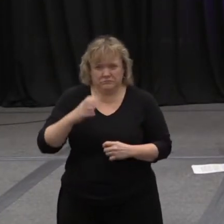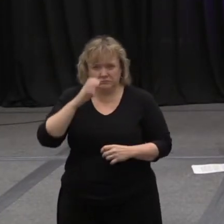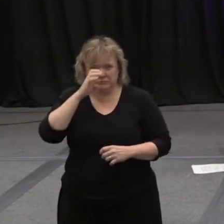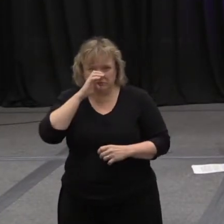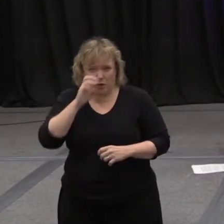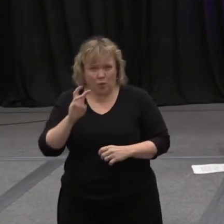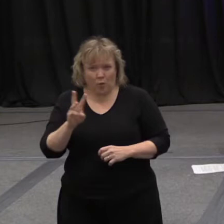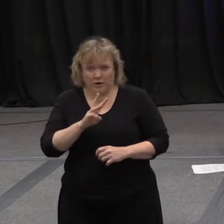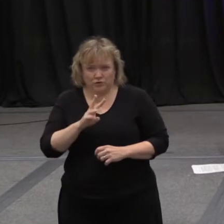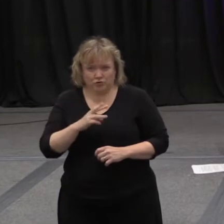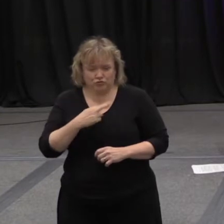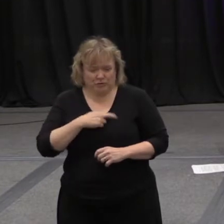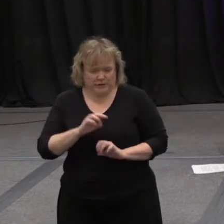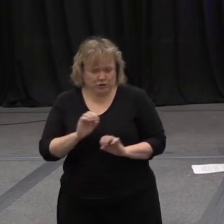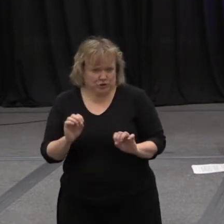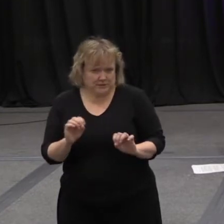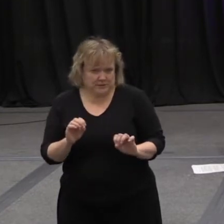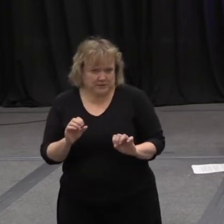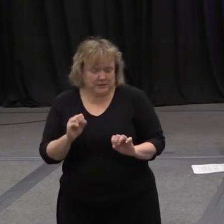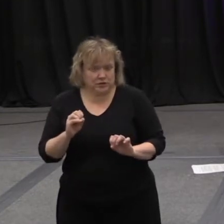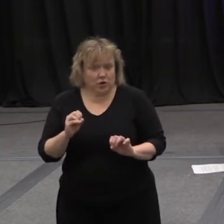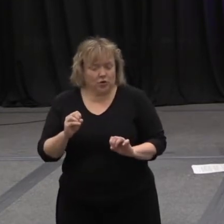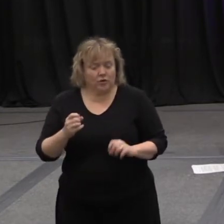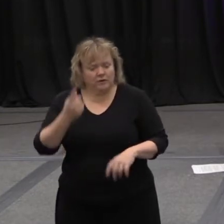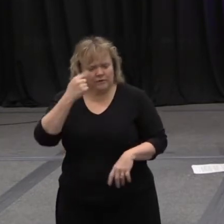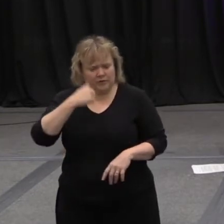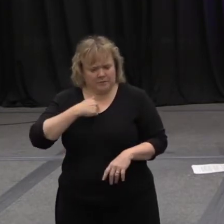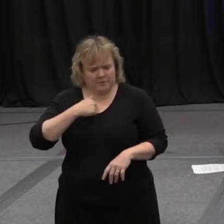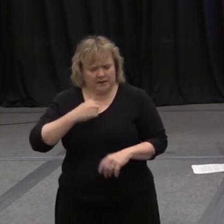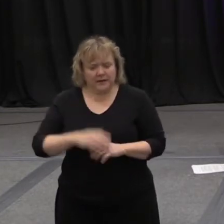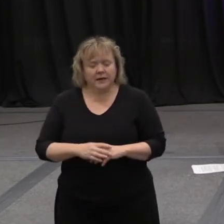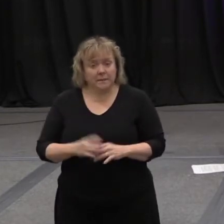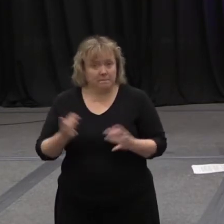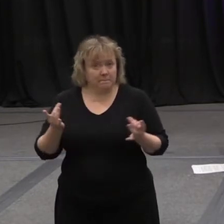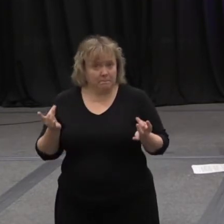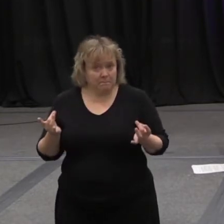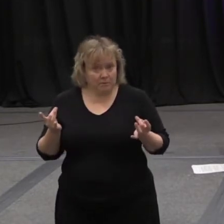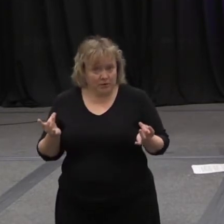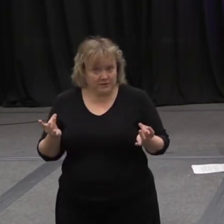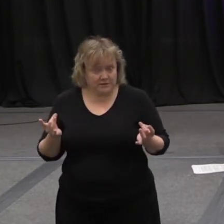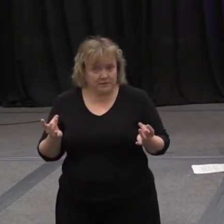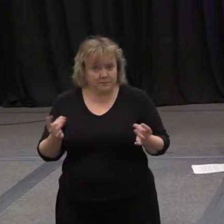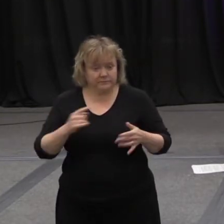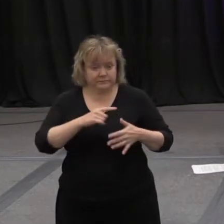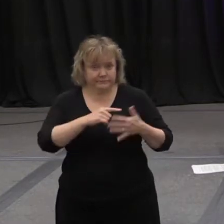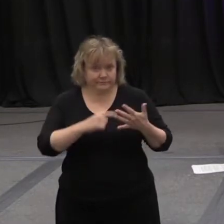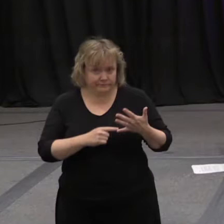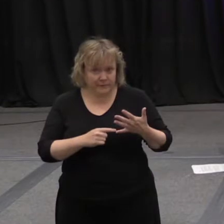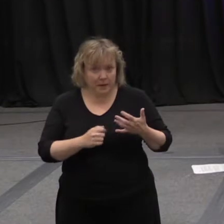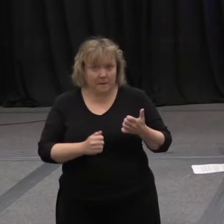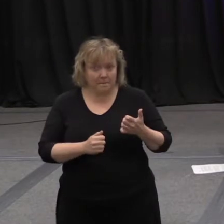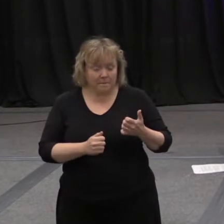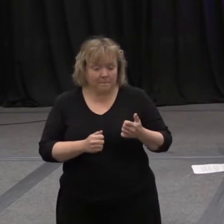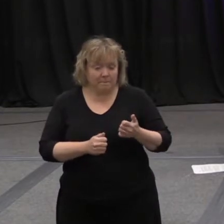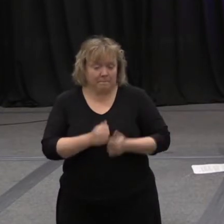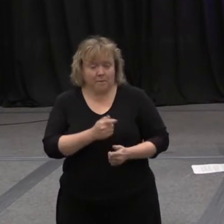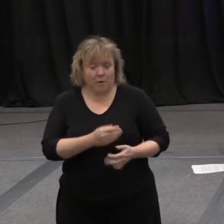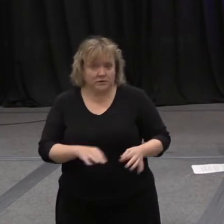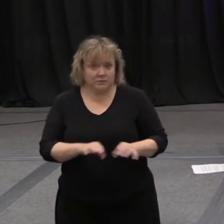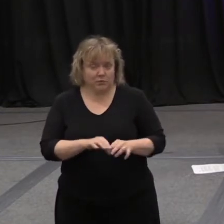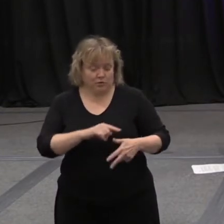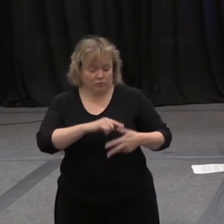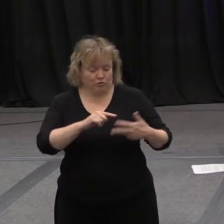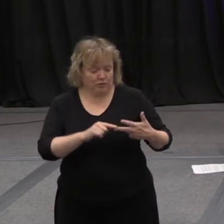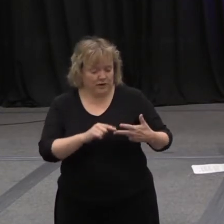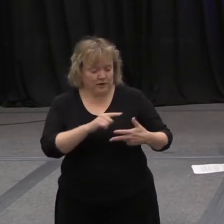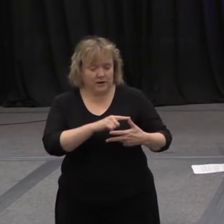religion. And so it turns out that the tenets of Buddhism, the three main ones, are compassion, personal responsibility,